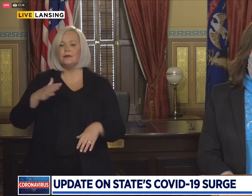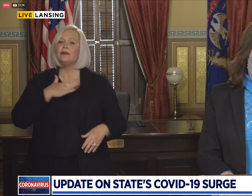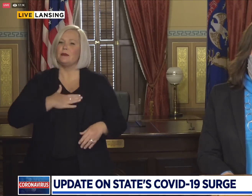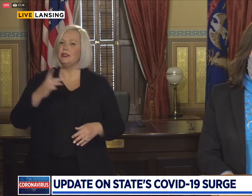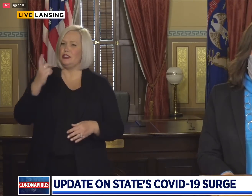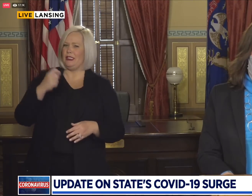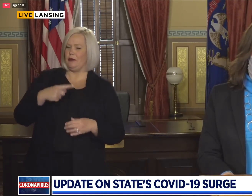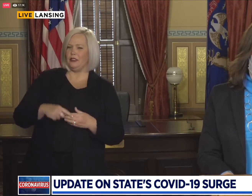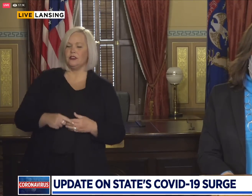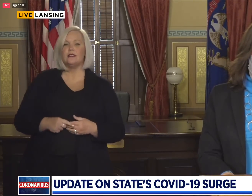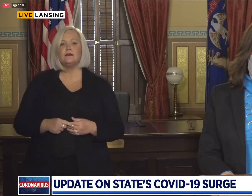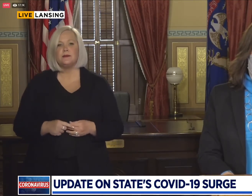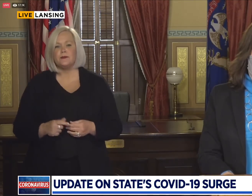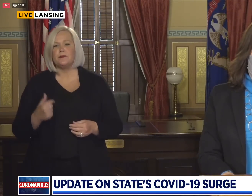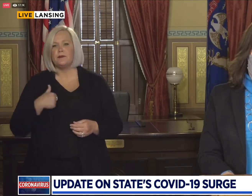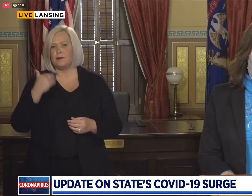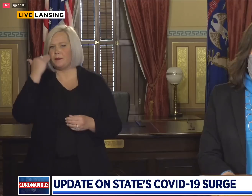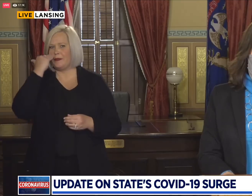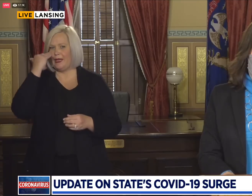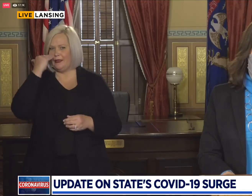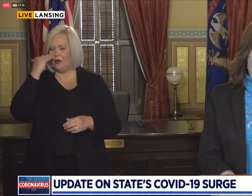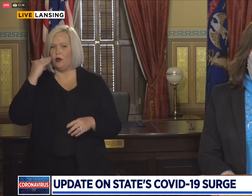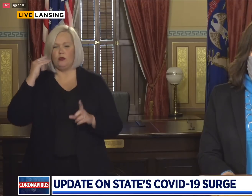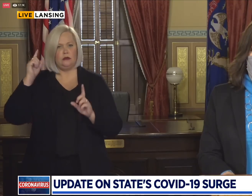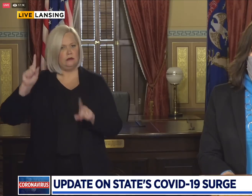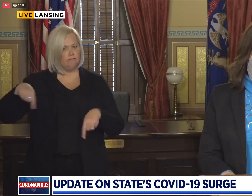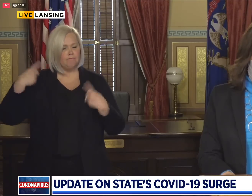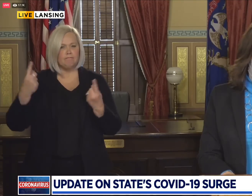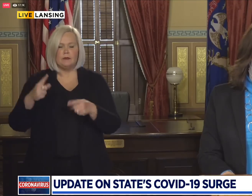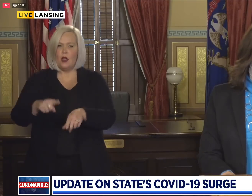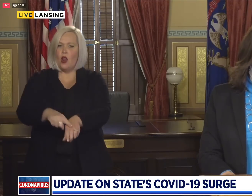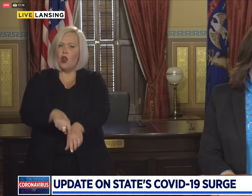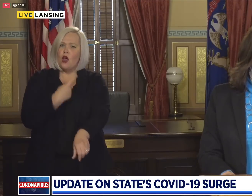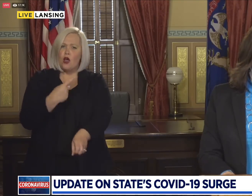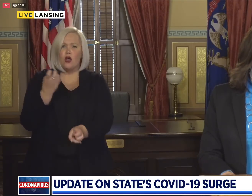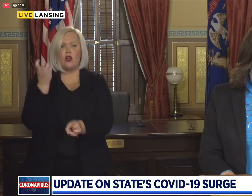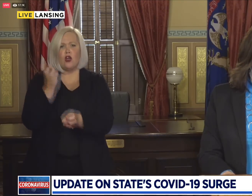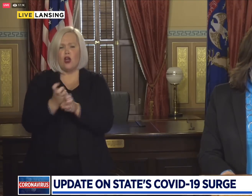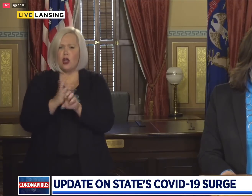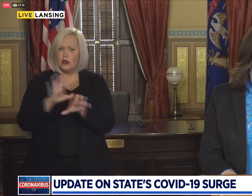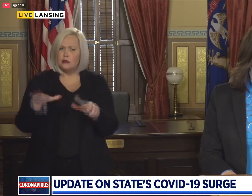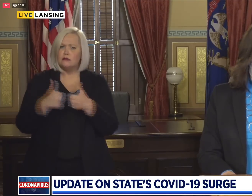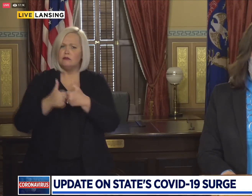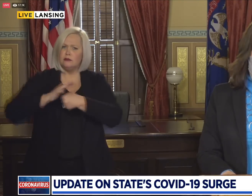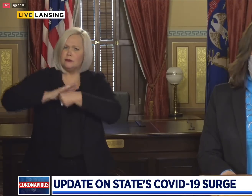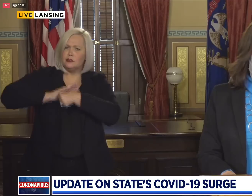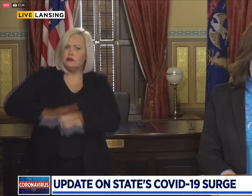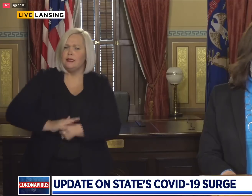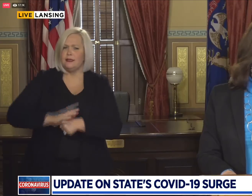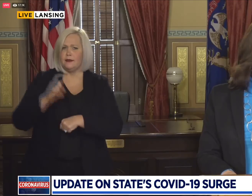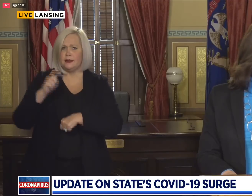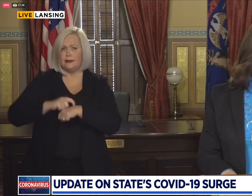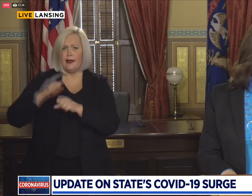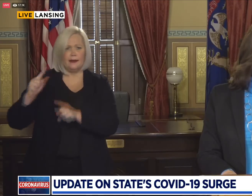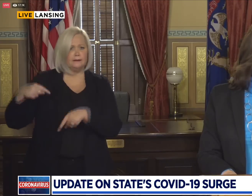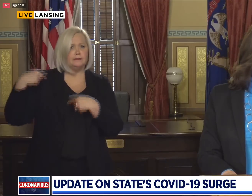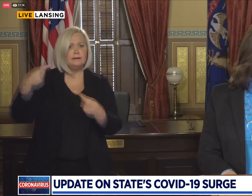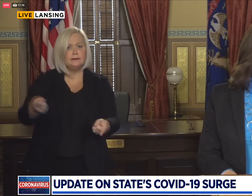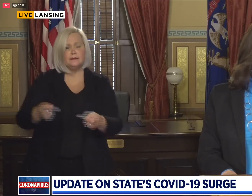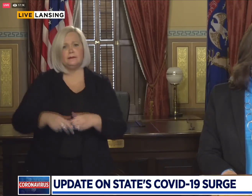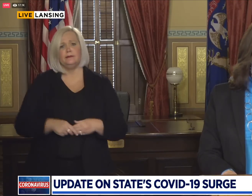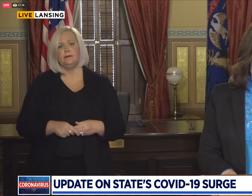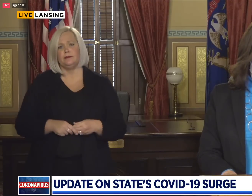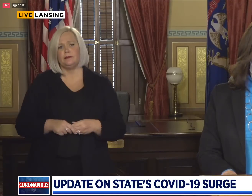You know, I know that this has been a long, hard, stressful time for all of us. And I also know that the